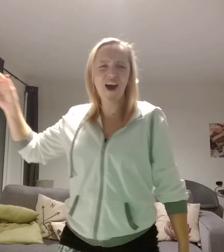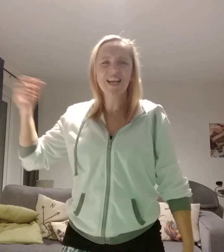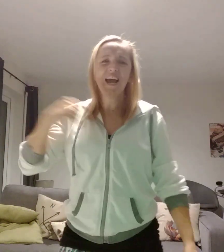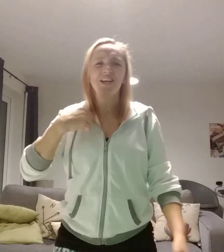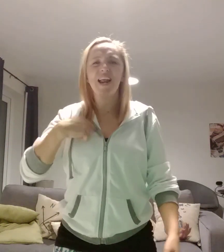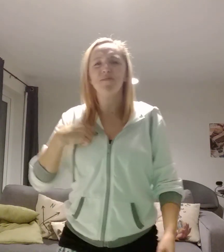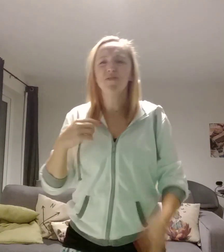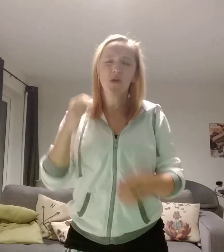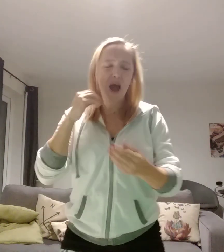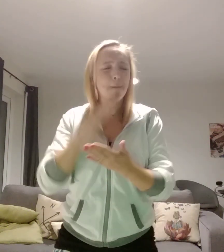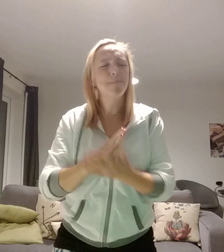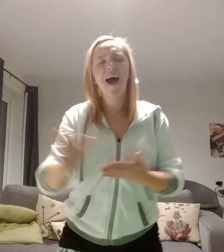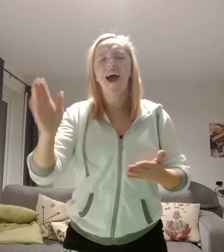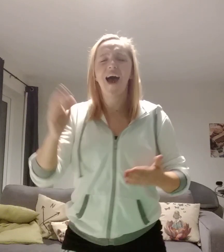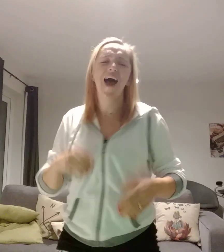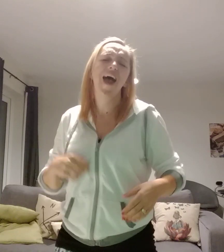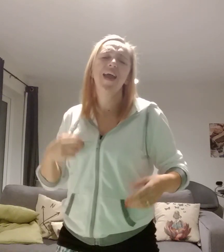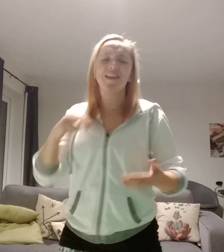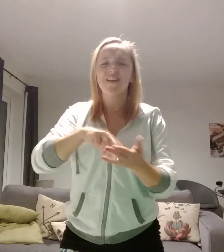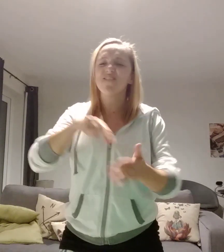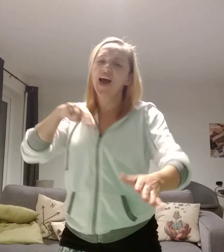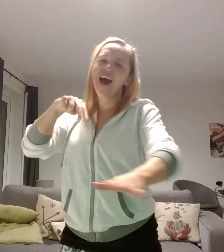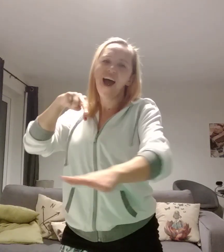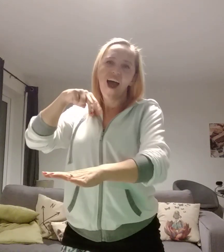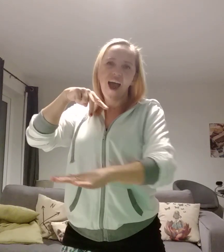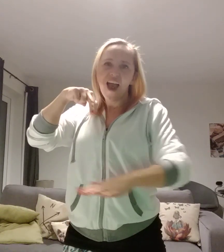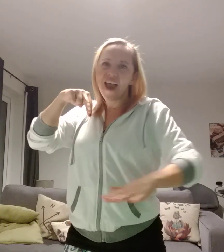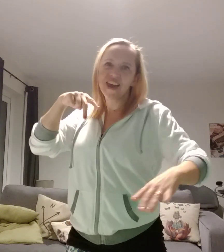said I might defy